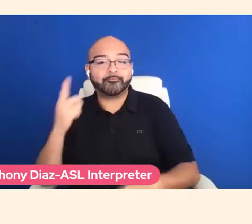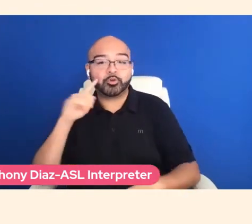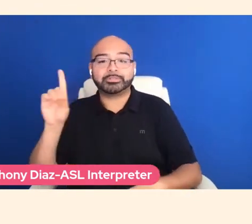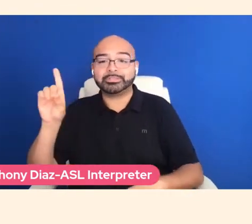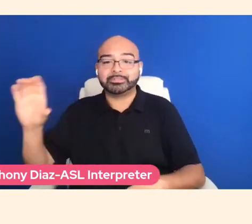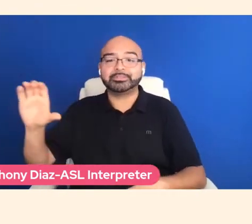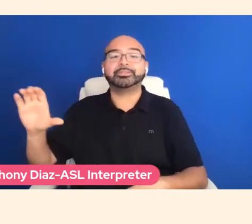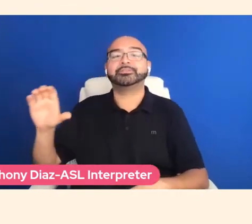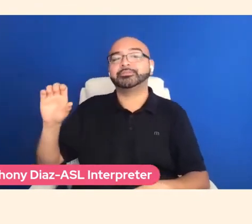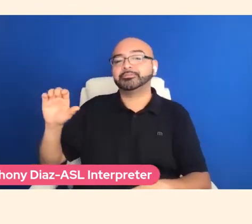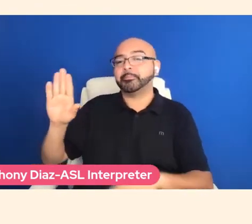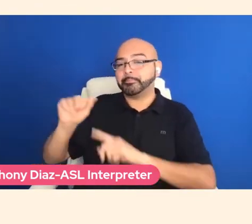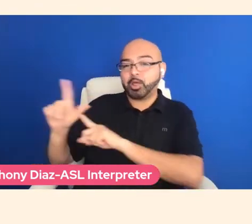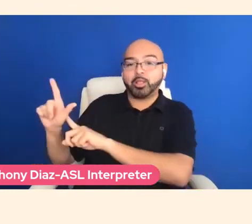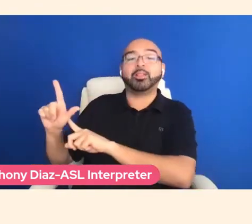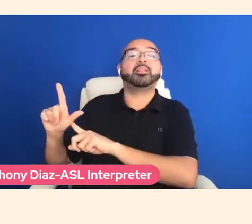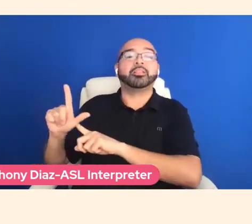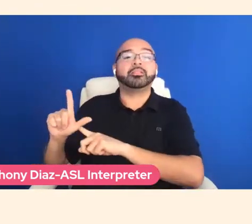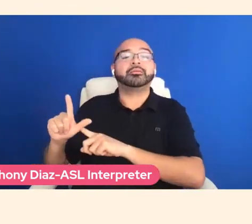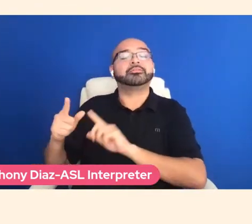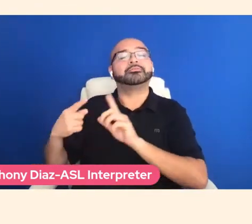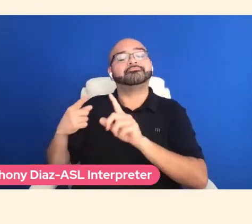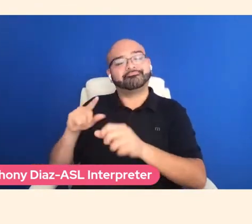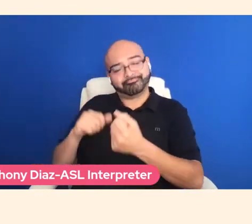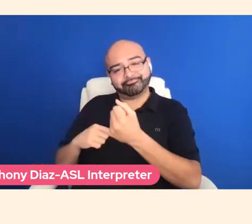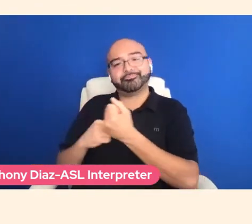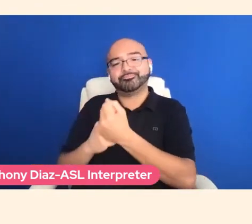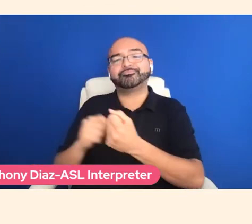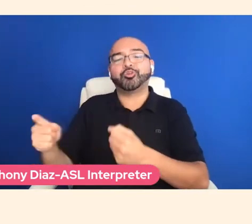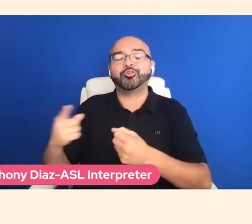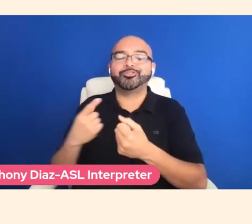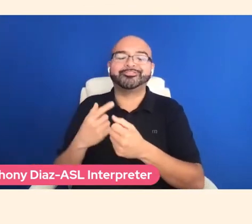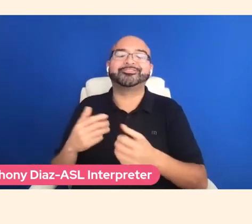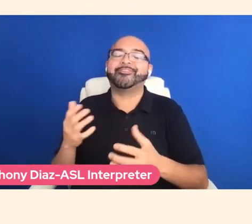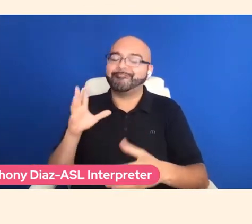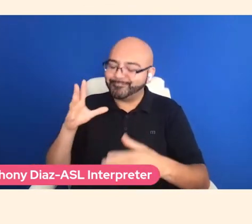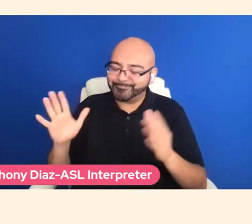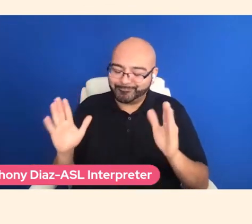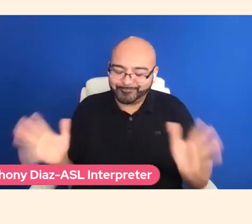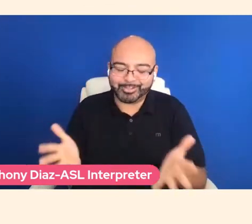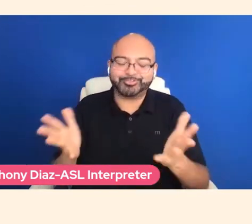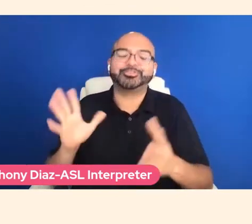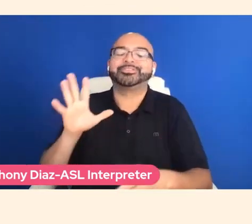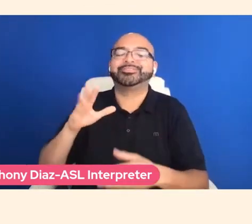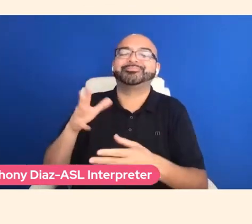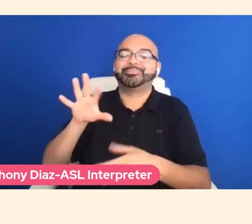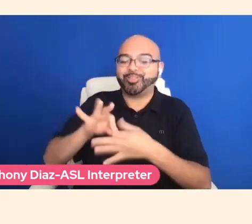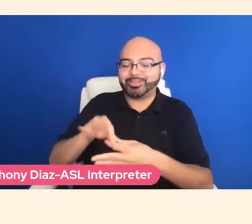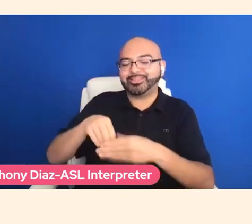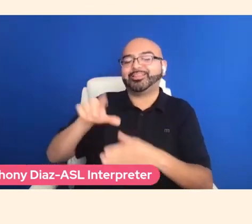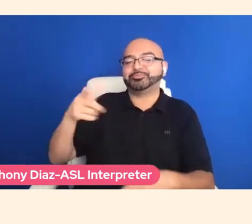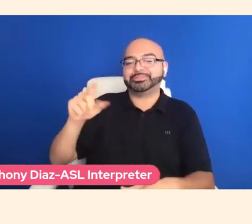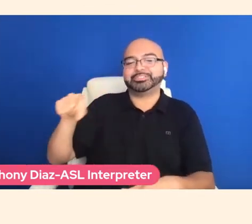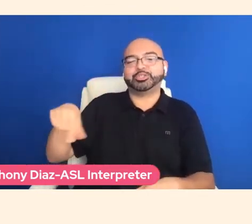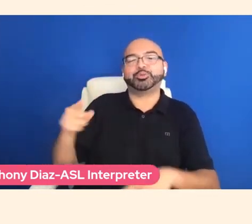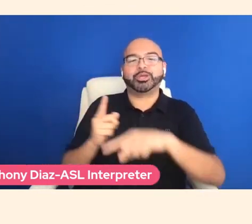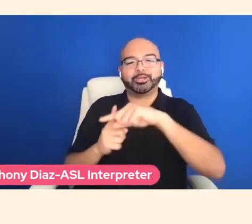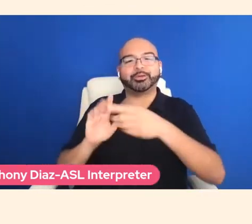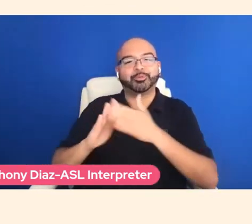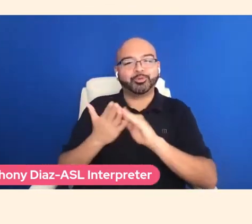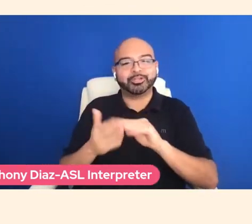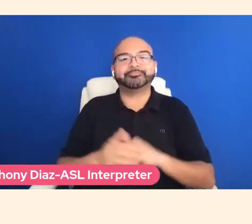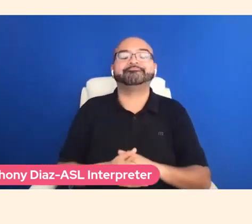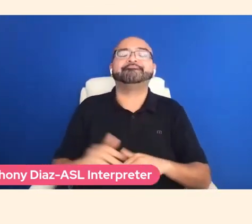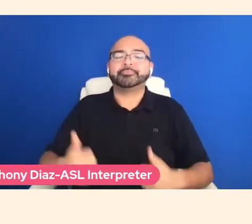her involvement in creating safe spaces and fostering a sense of belonging within the LGBTQ plus community. She lives by the words